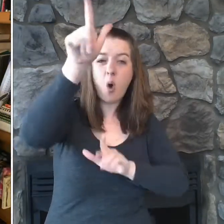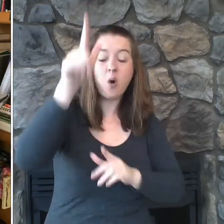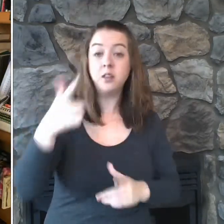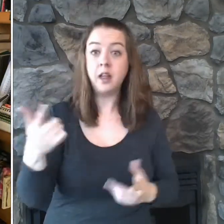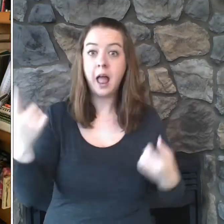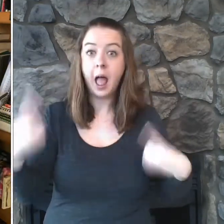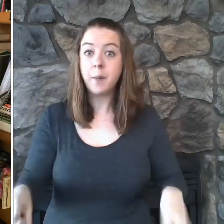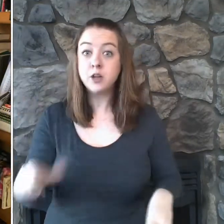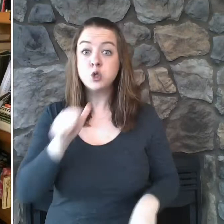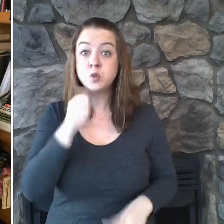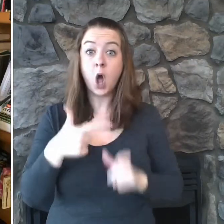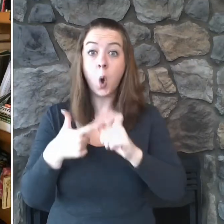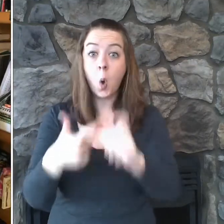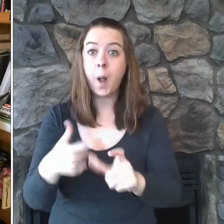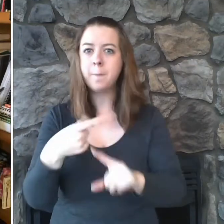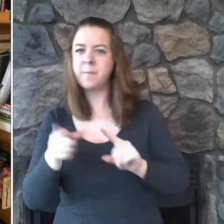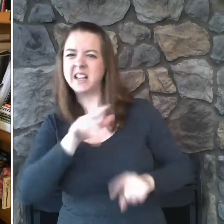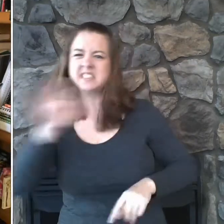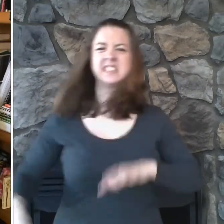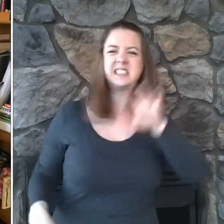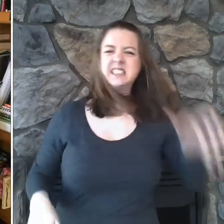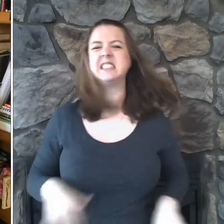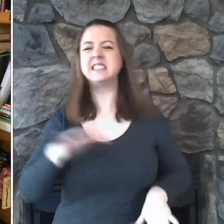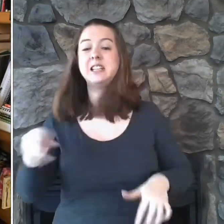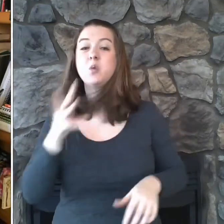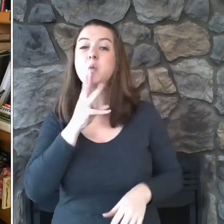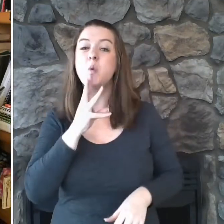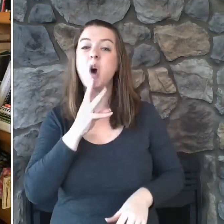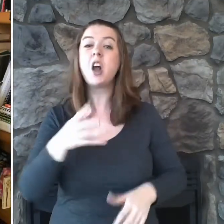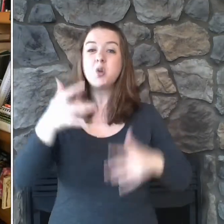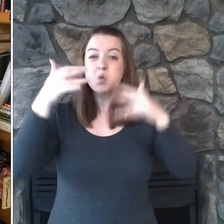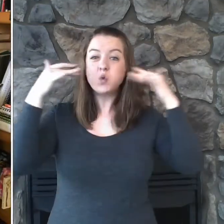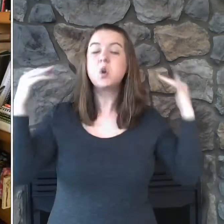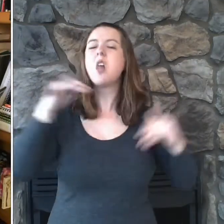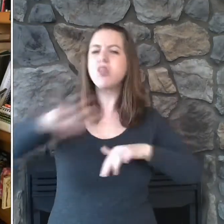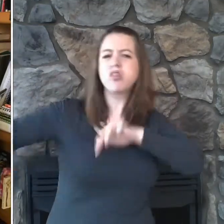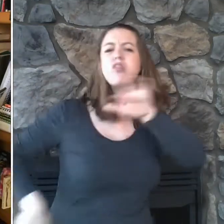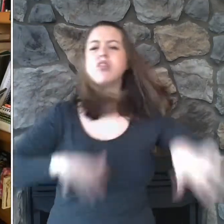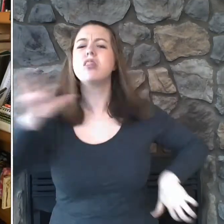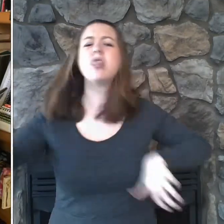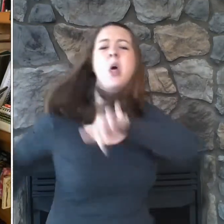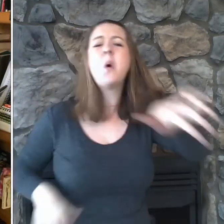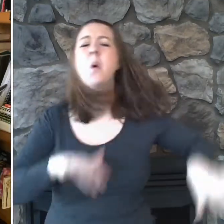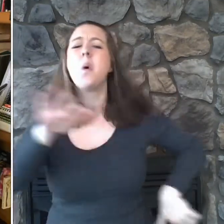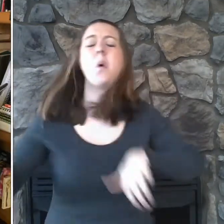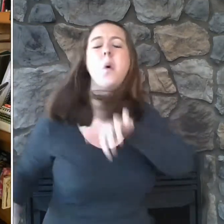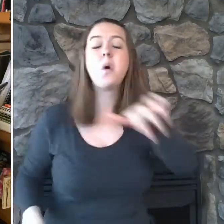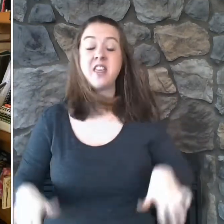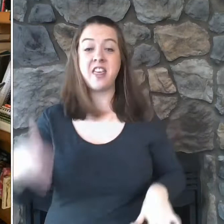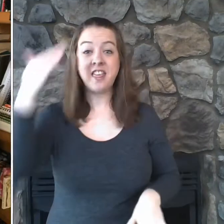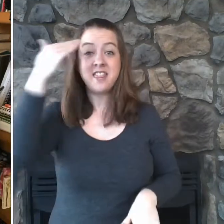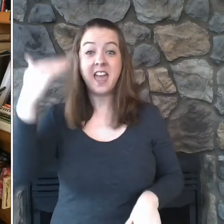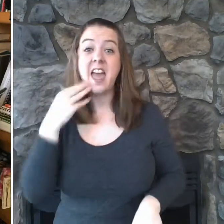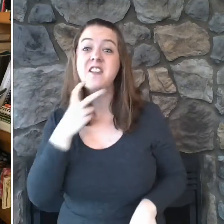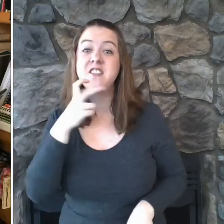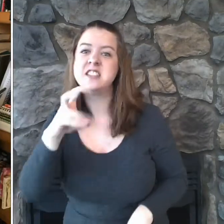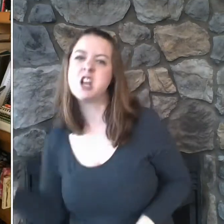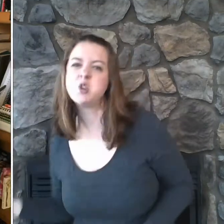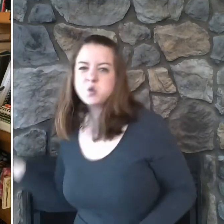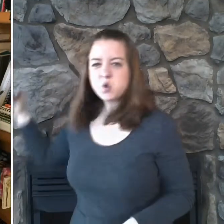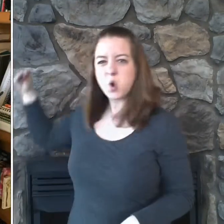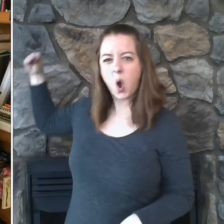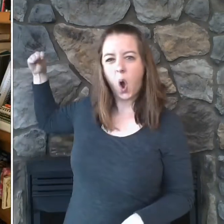no longer running, but thrashing about in deep water. The head of the great serpent rose out of the water just behind